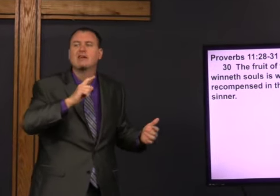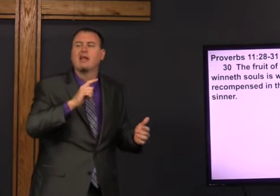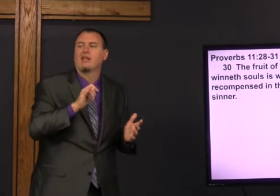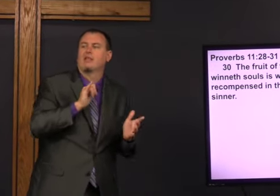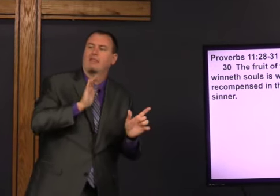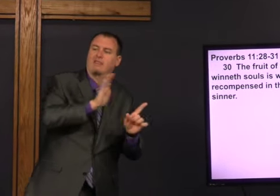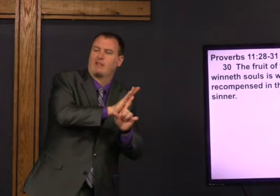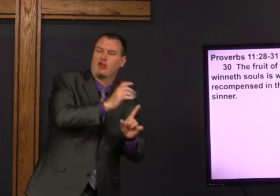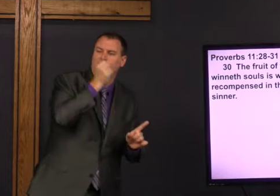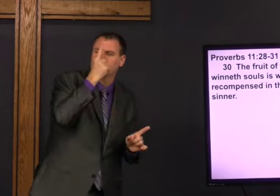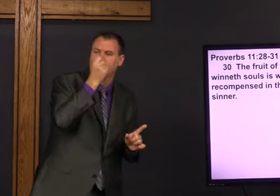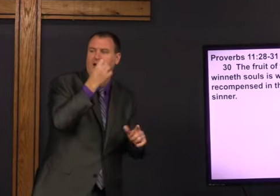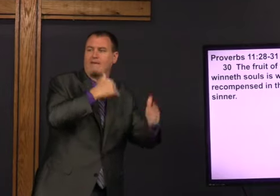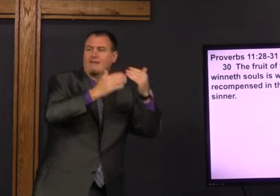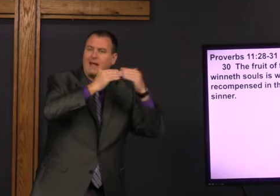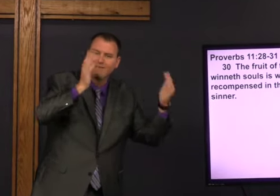heavenly reward.